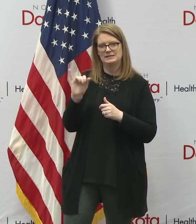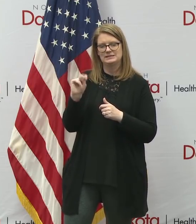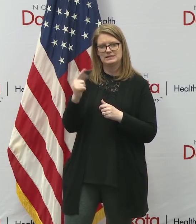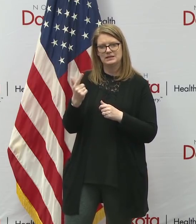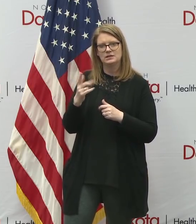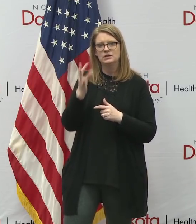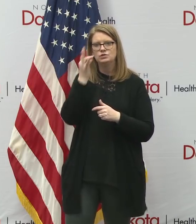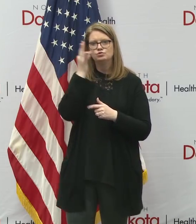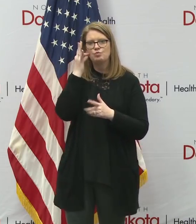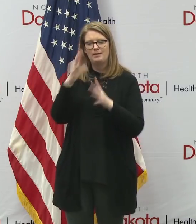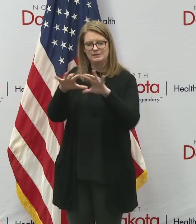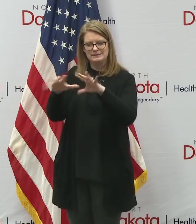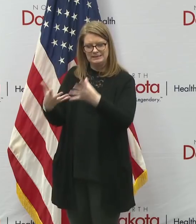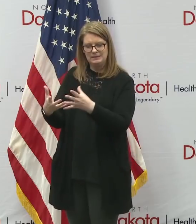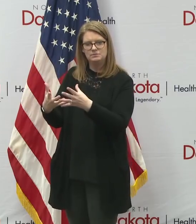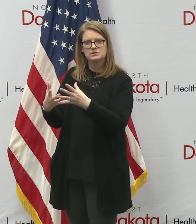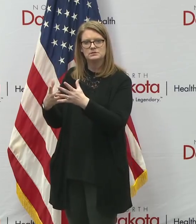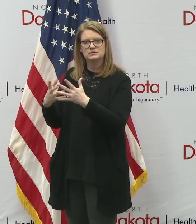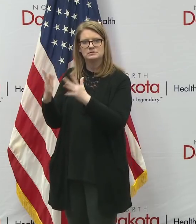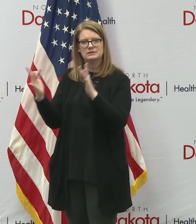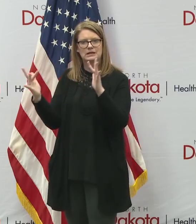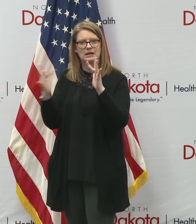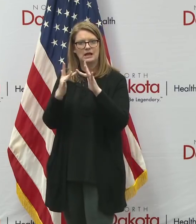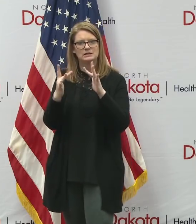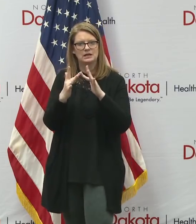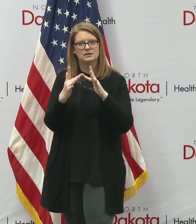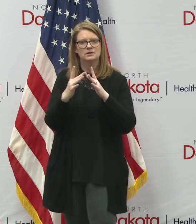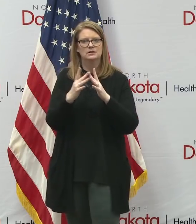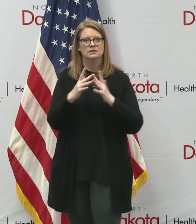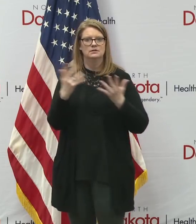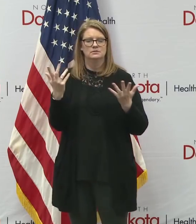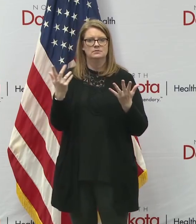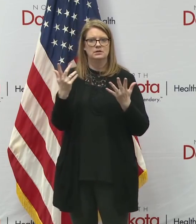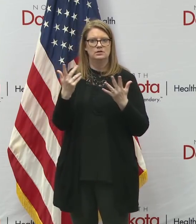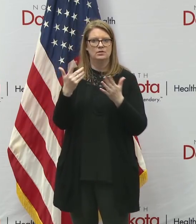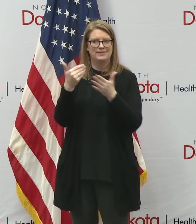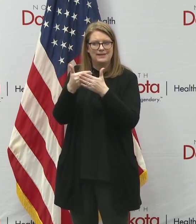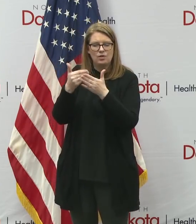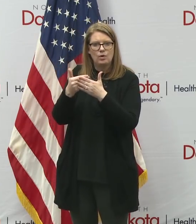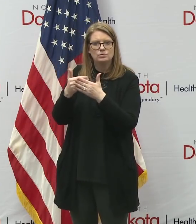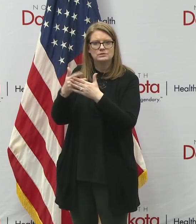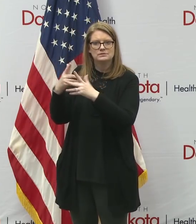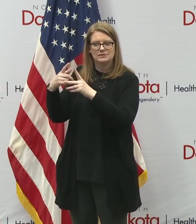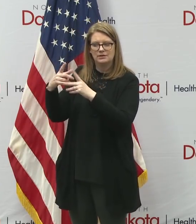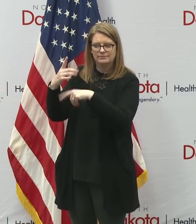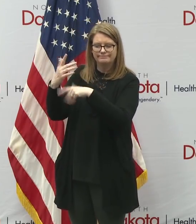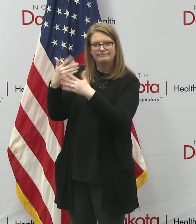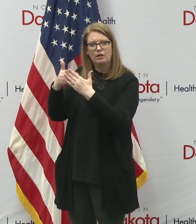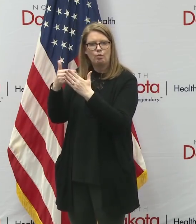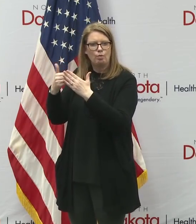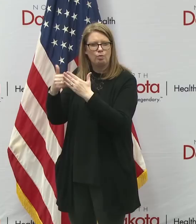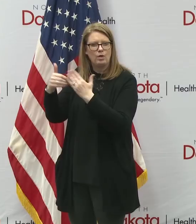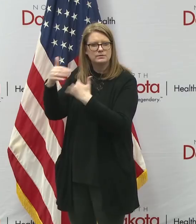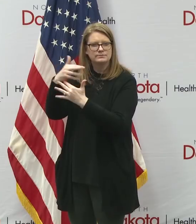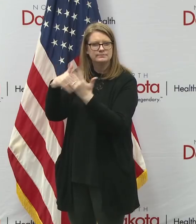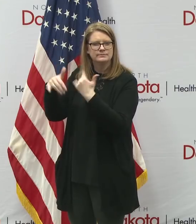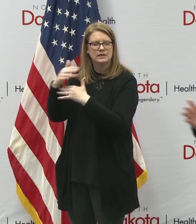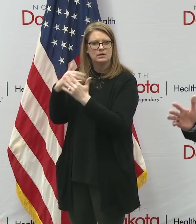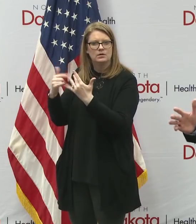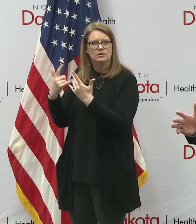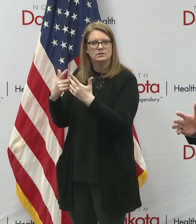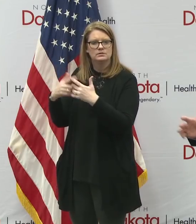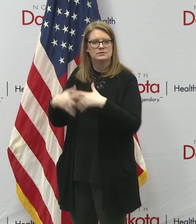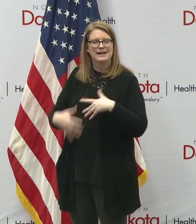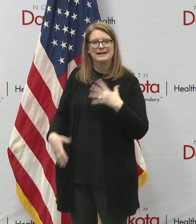teams contacting those folks who may have come in close contact with a positive. They'll expand